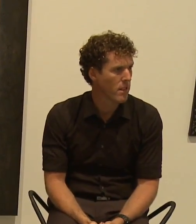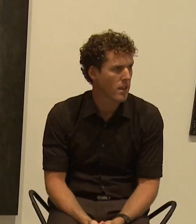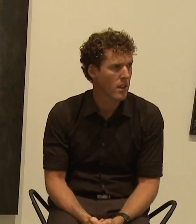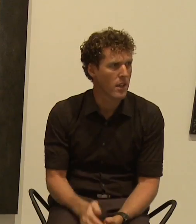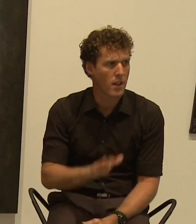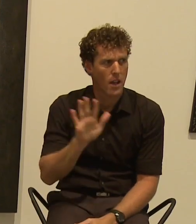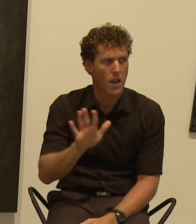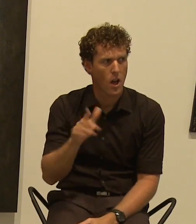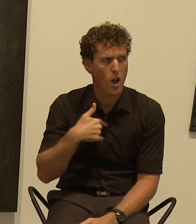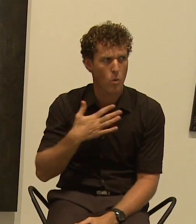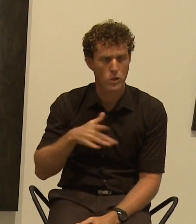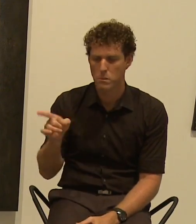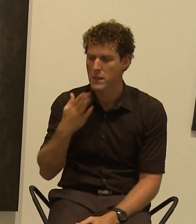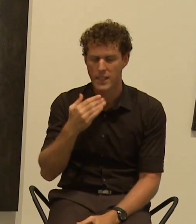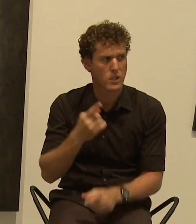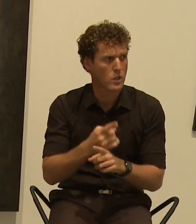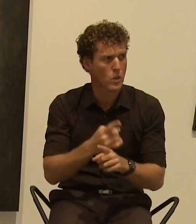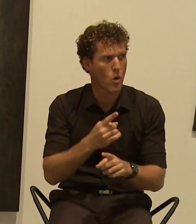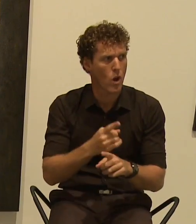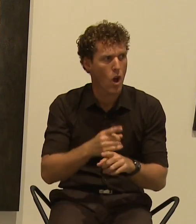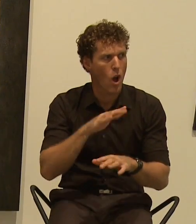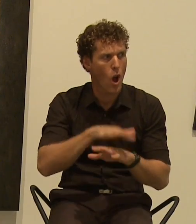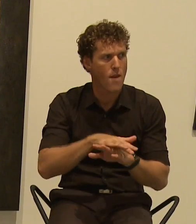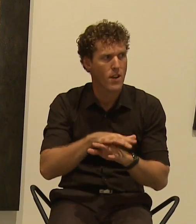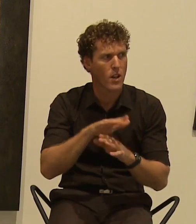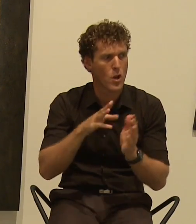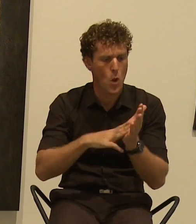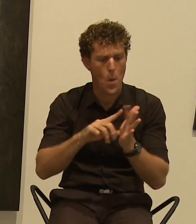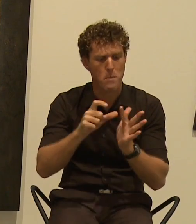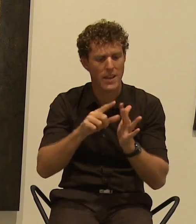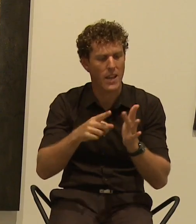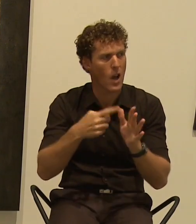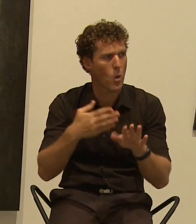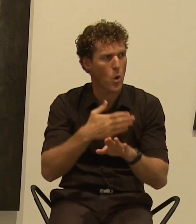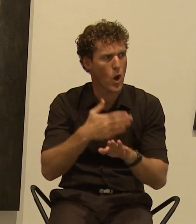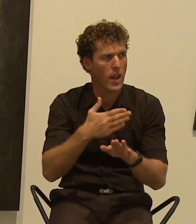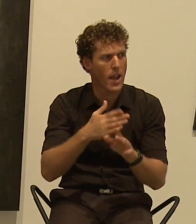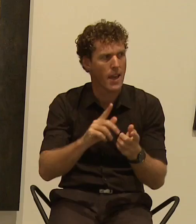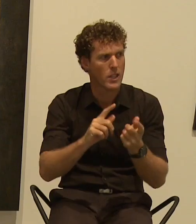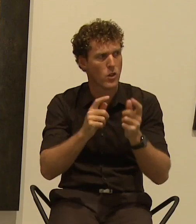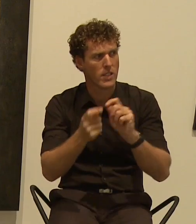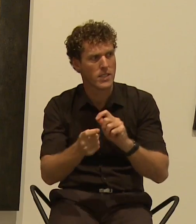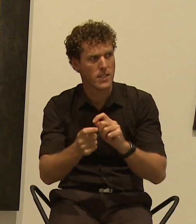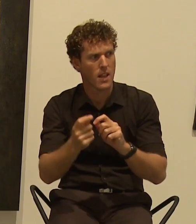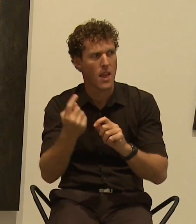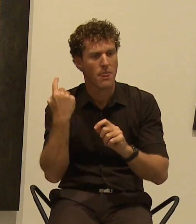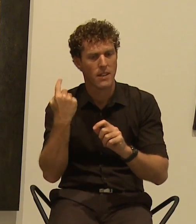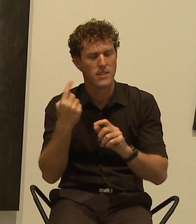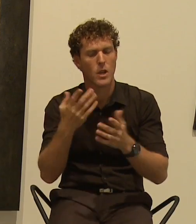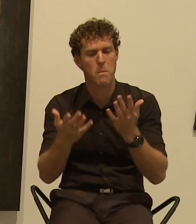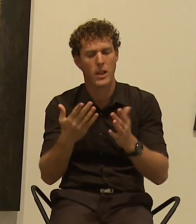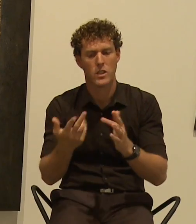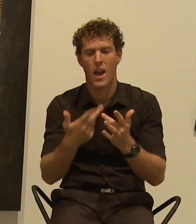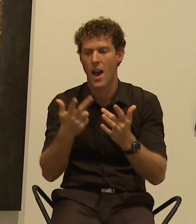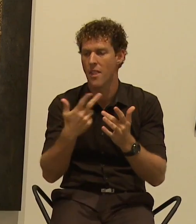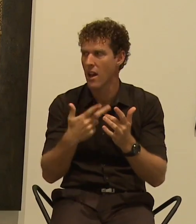Hello, I just wanted you to talk a little bit more about the media work in there and the transition perhaps from working in that medium, or this medium to that medium. Yeah,